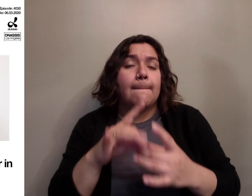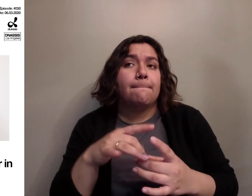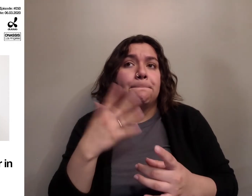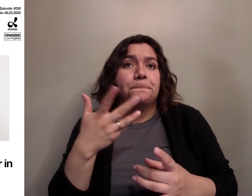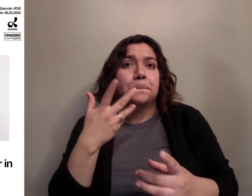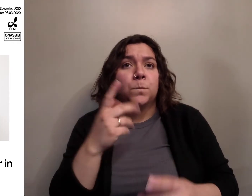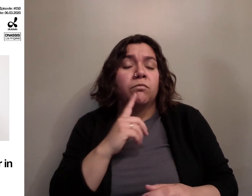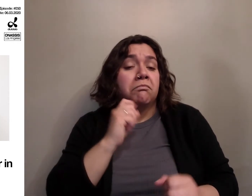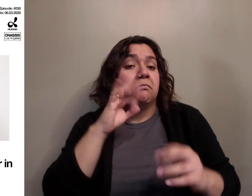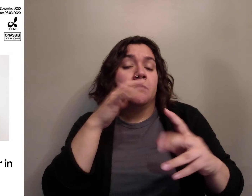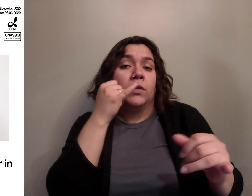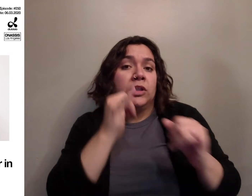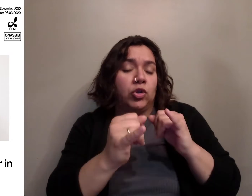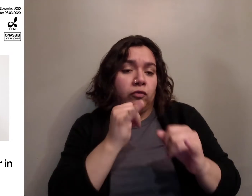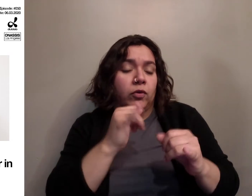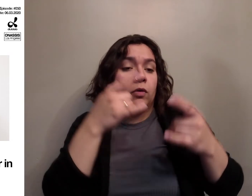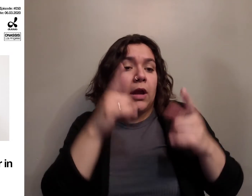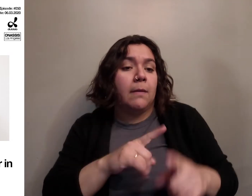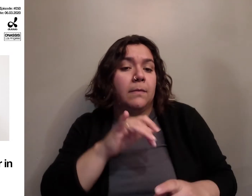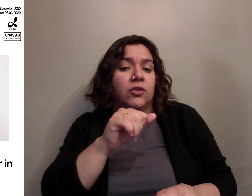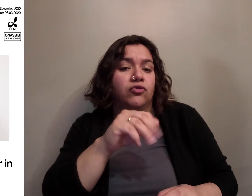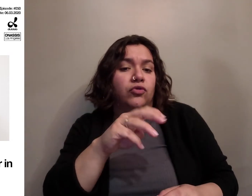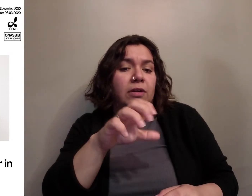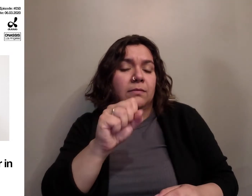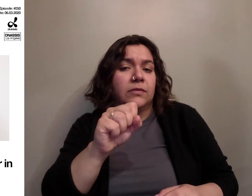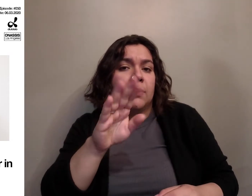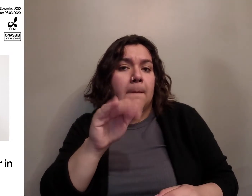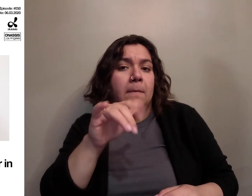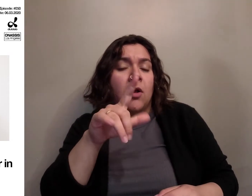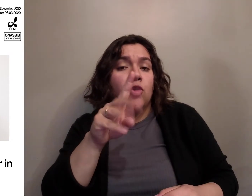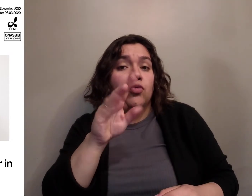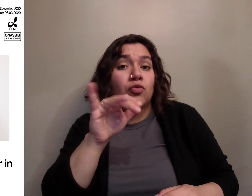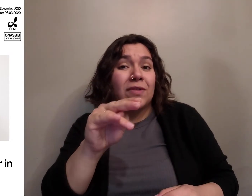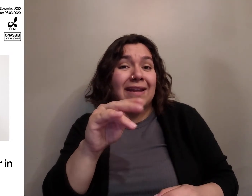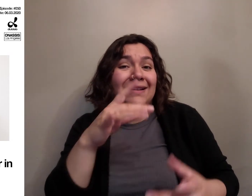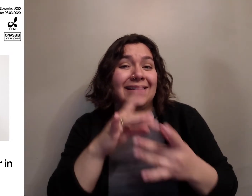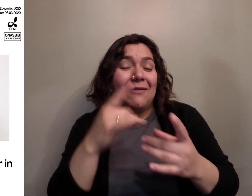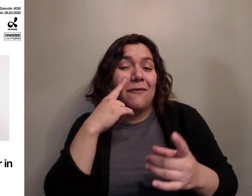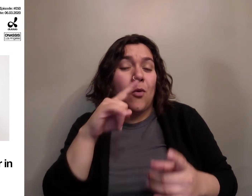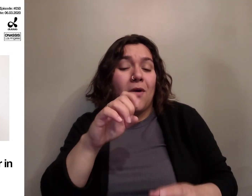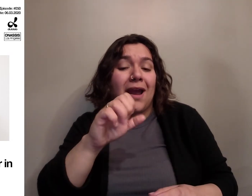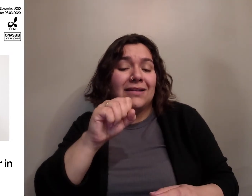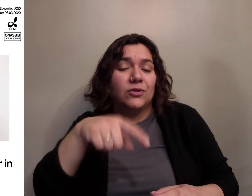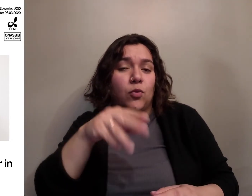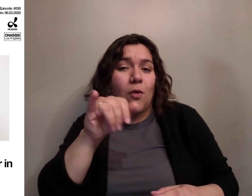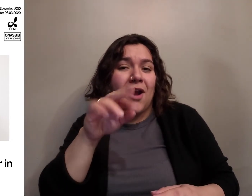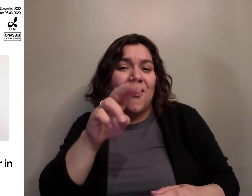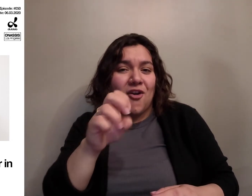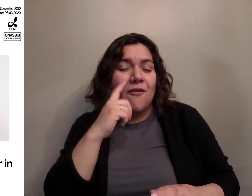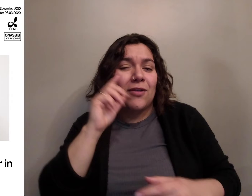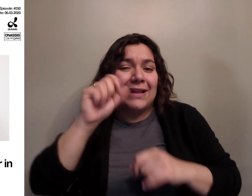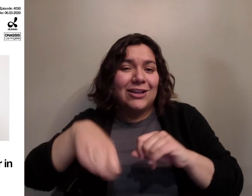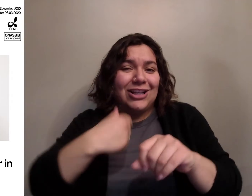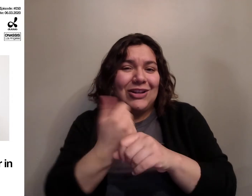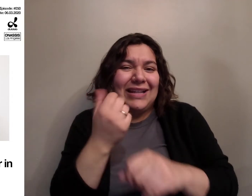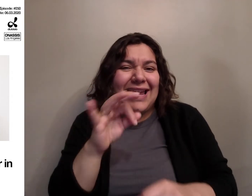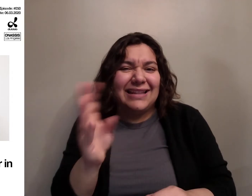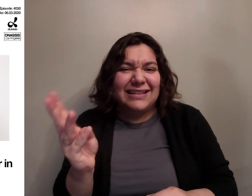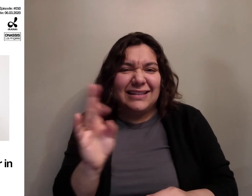it reminded me of an extraordinary interview James Baldwin gave